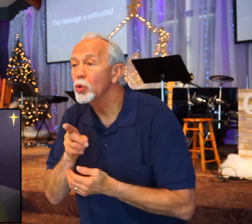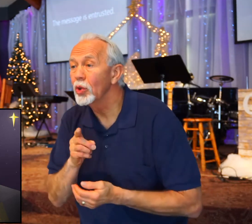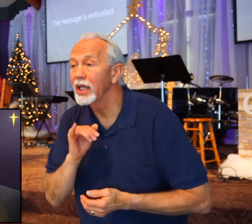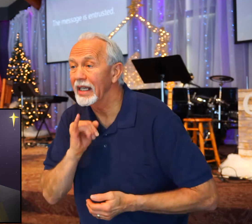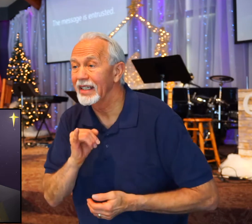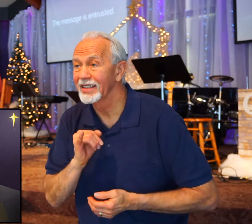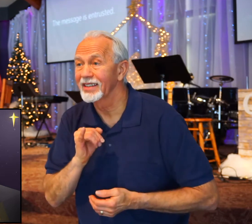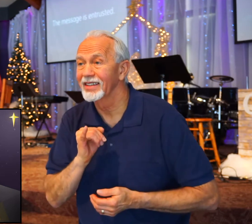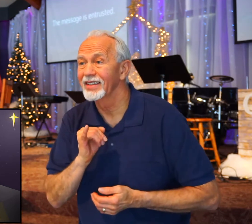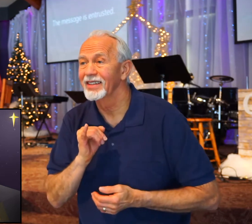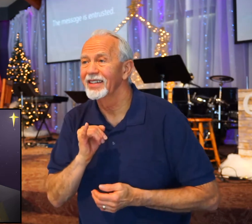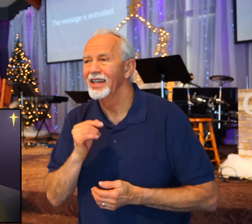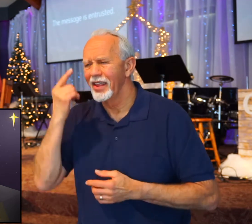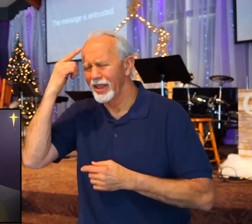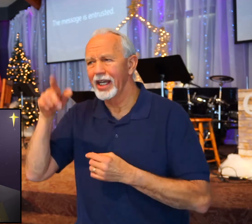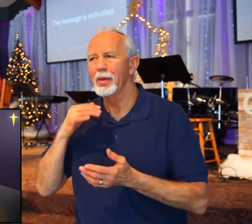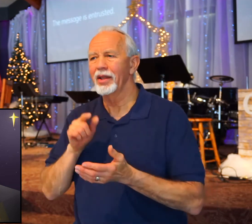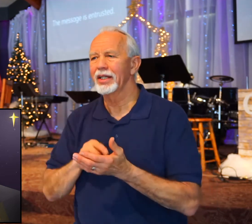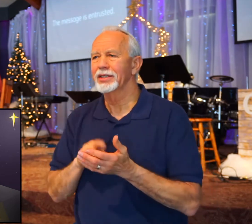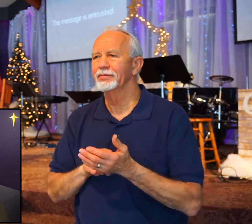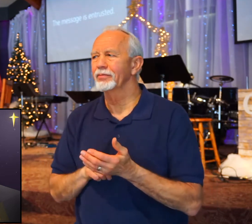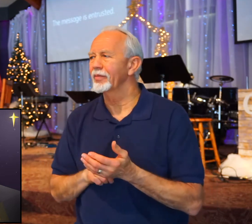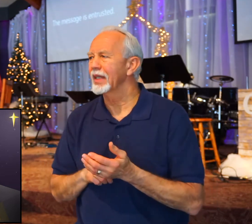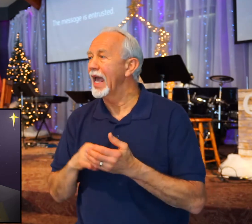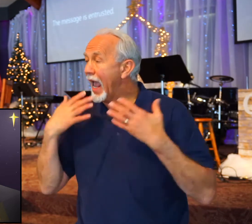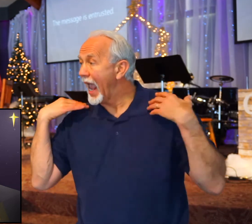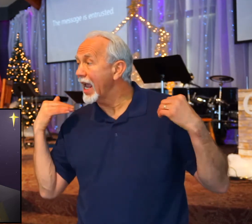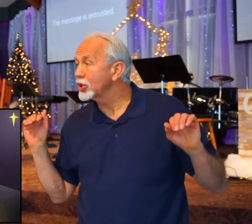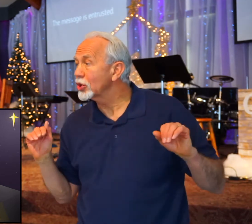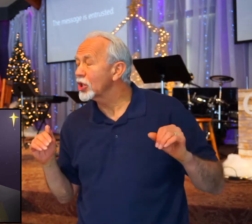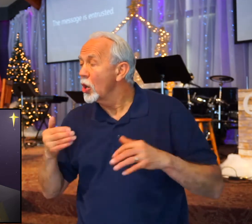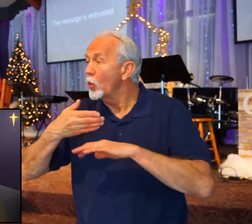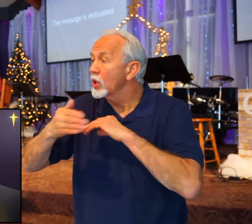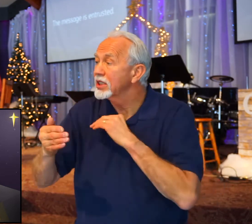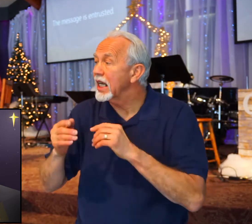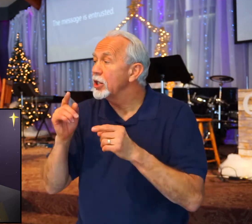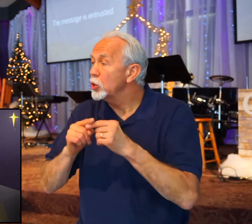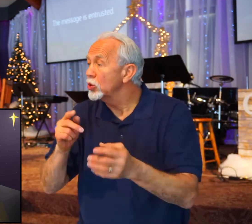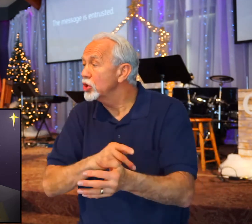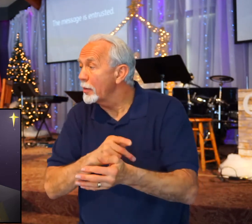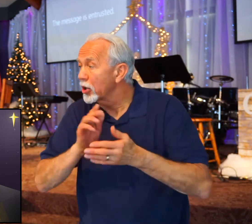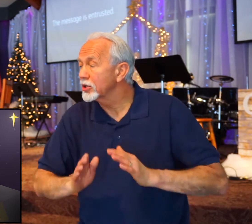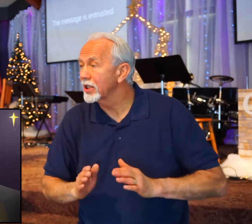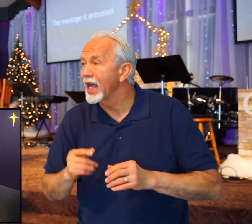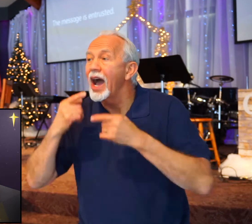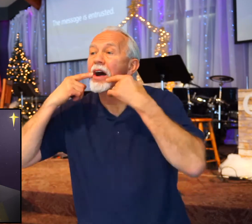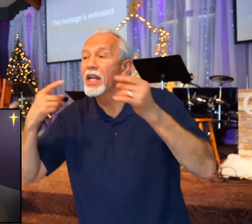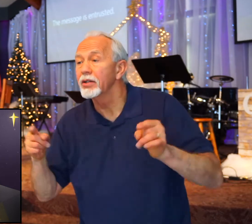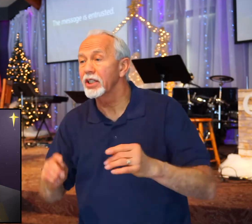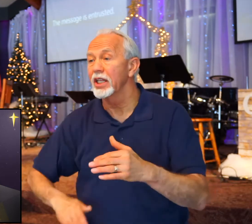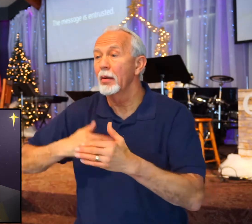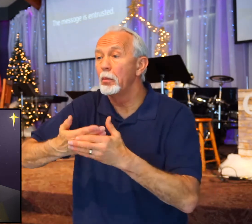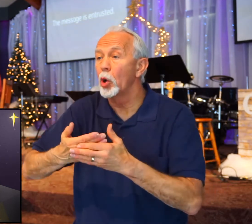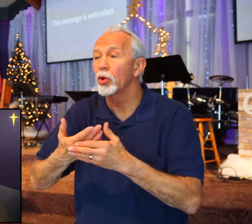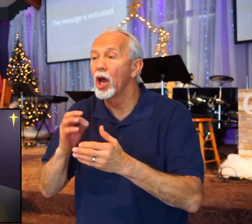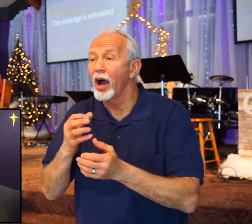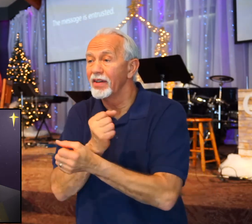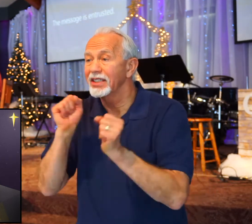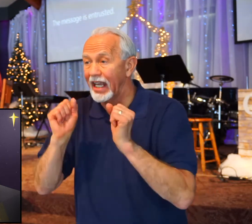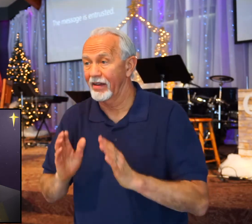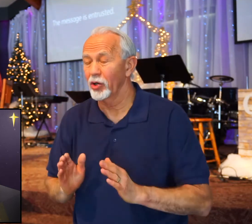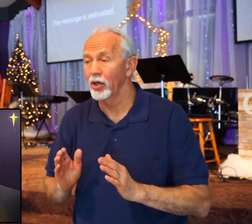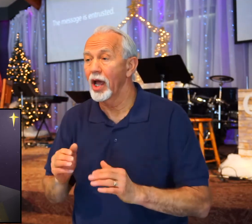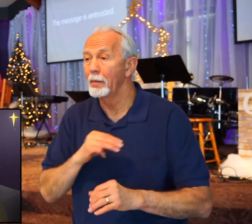is. Think about it. Angels were sent to shepherds announcing the birth of the Savior,